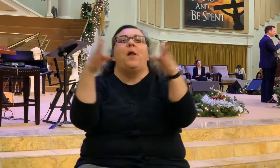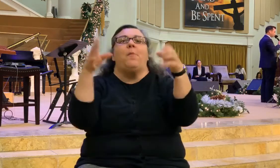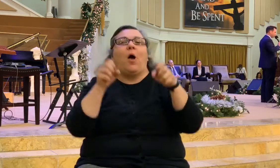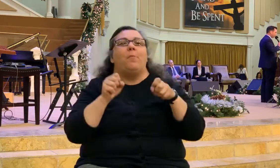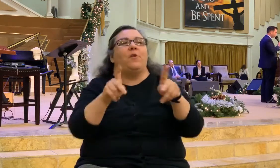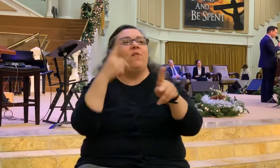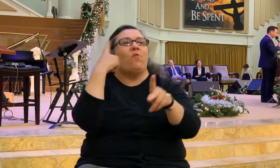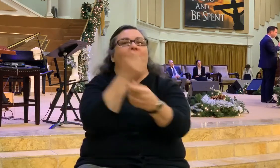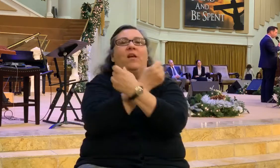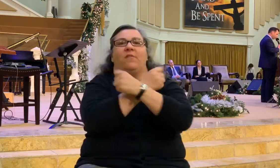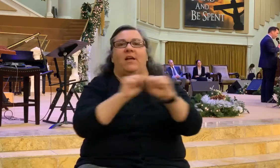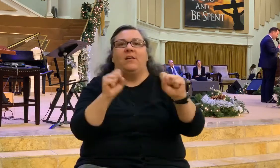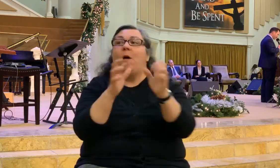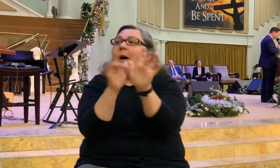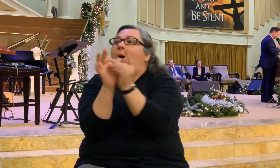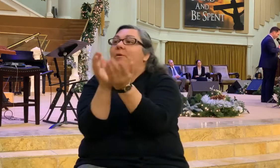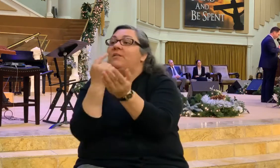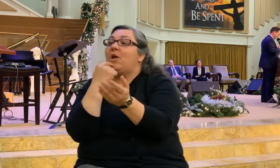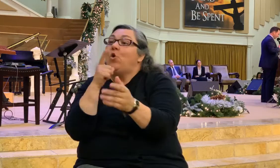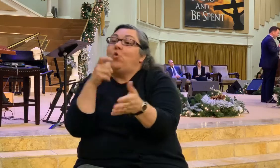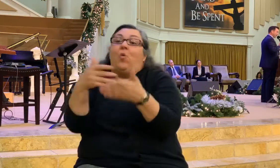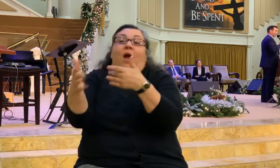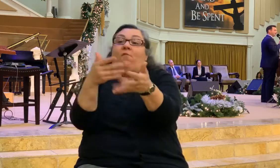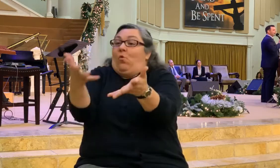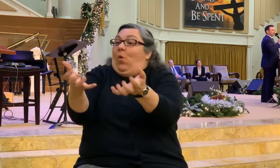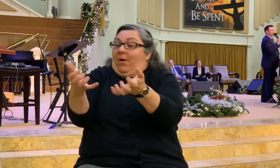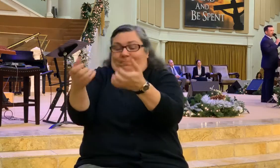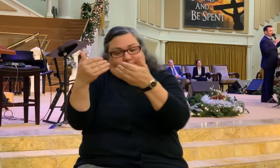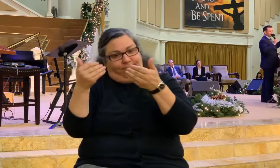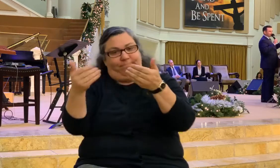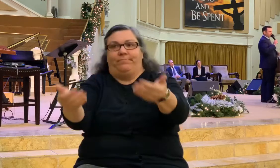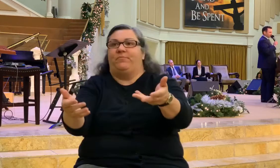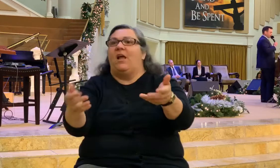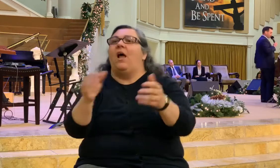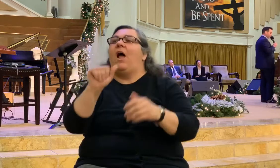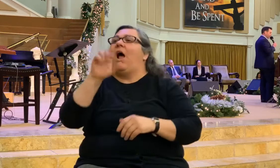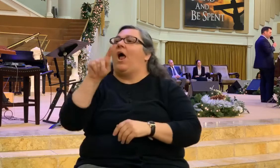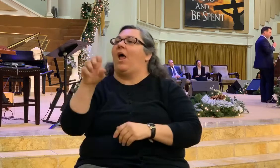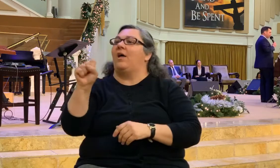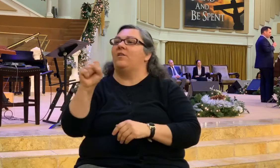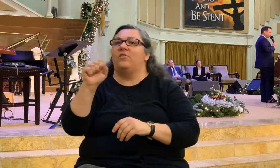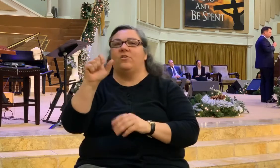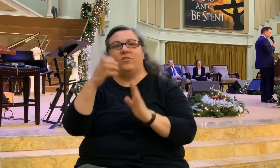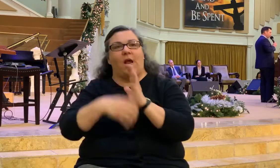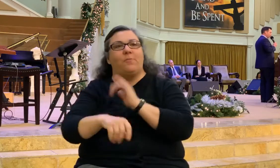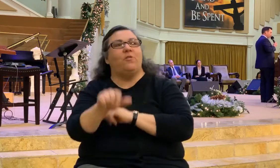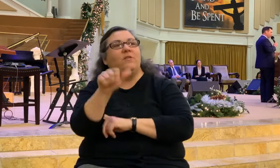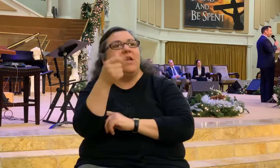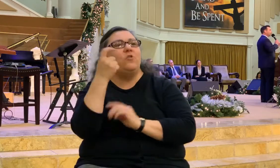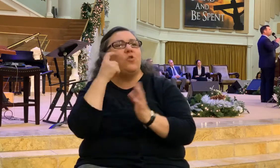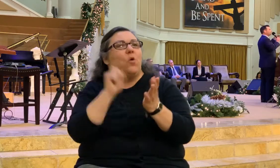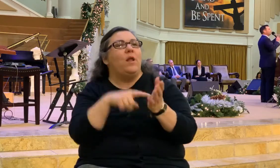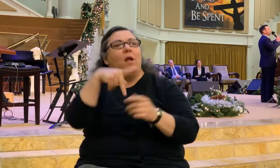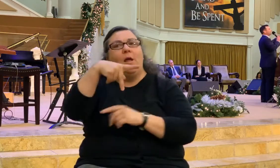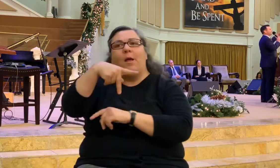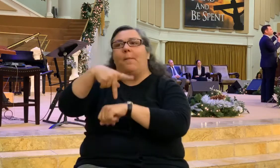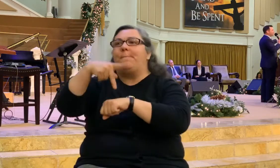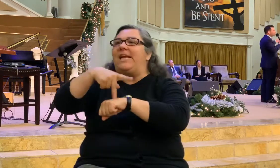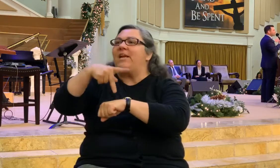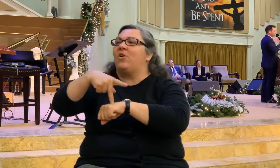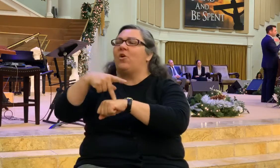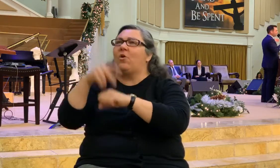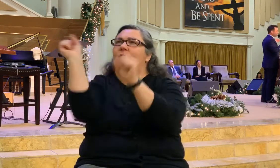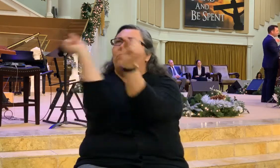to whosoever would have it. And a little bit later in Acts chapter number 10, you see where Peter receives